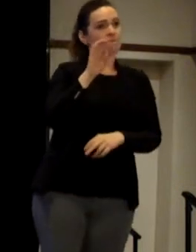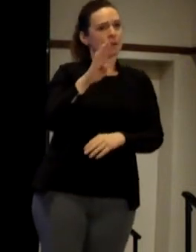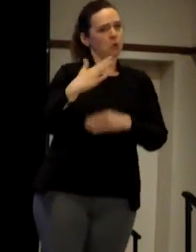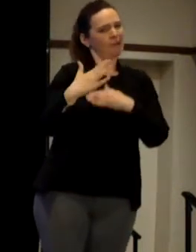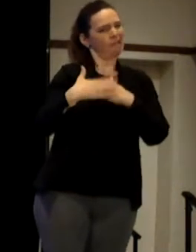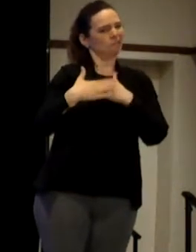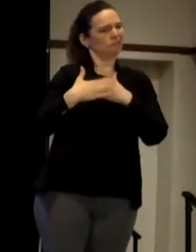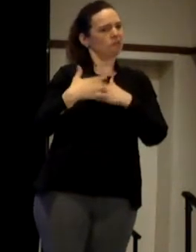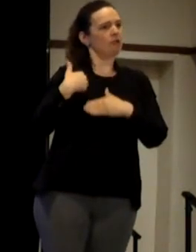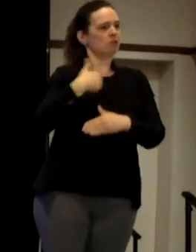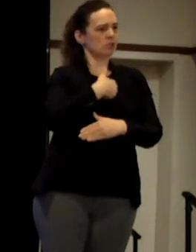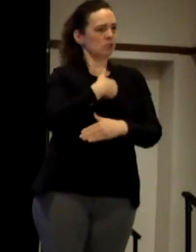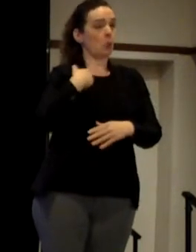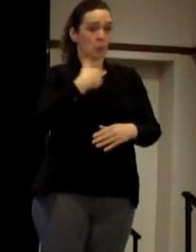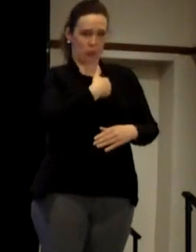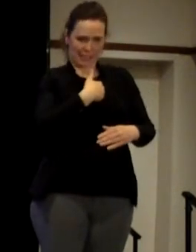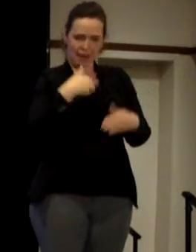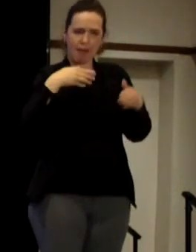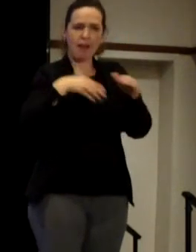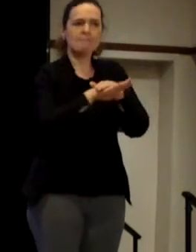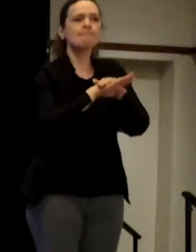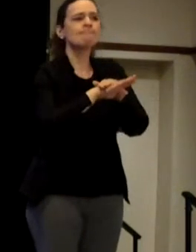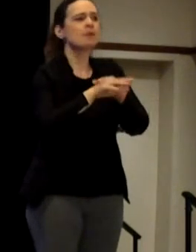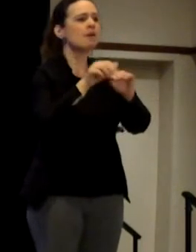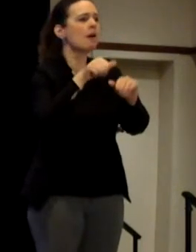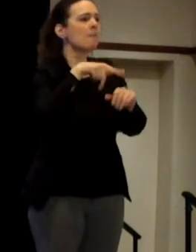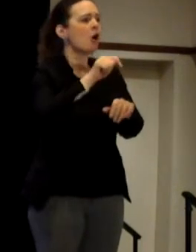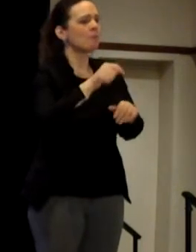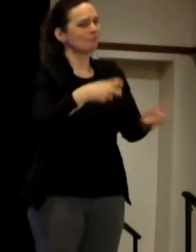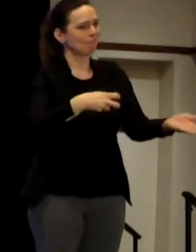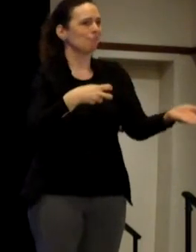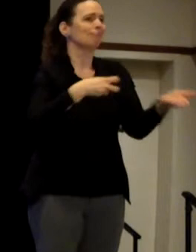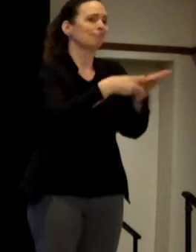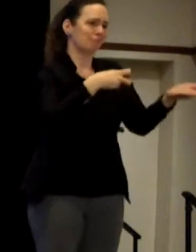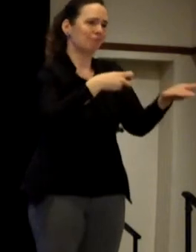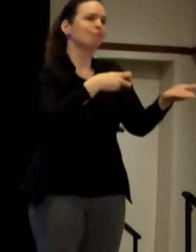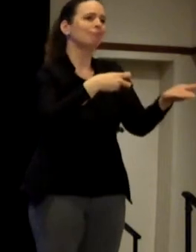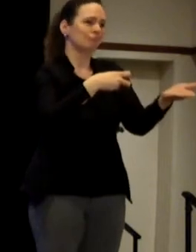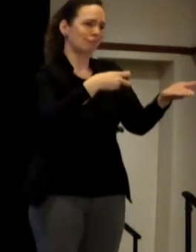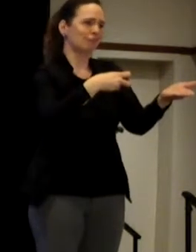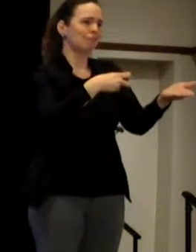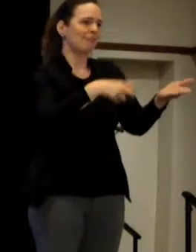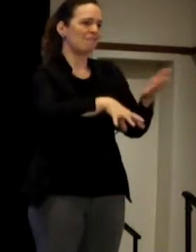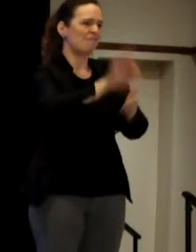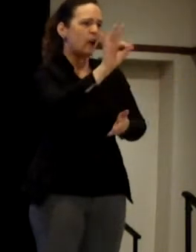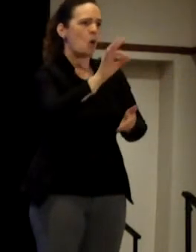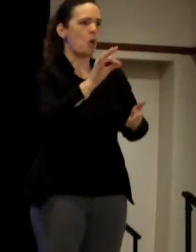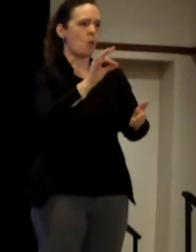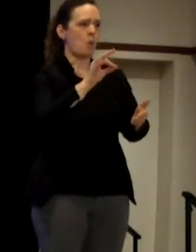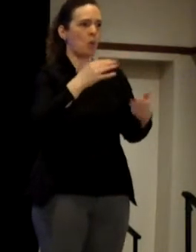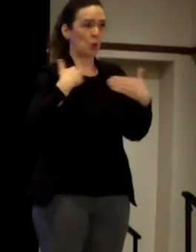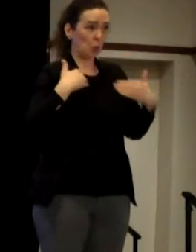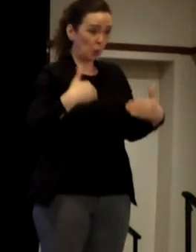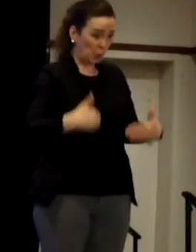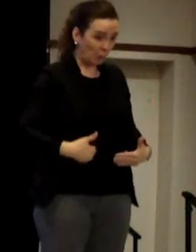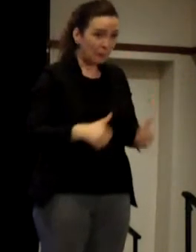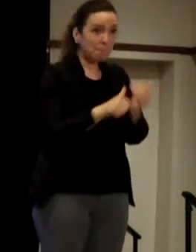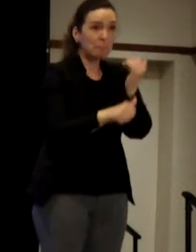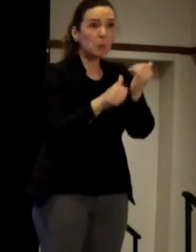facility. We found human excrements on stairs and the landings and all the stairways in the apartment